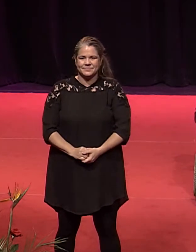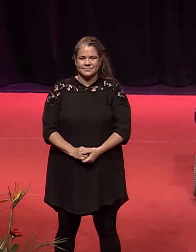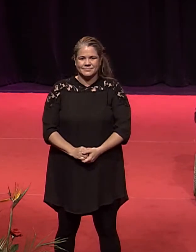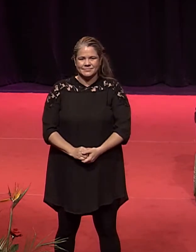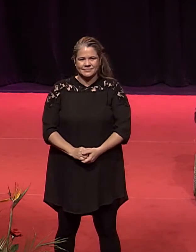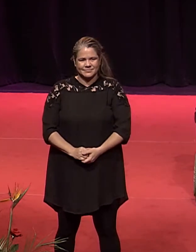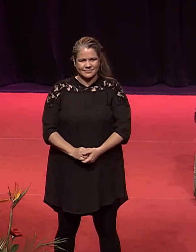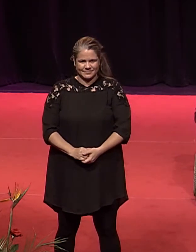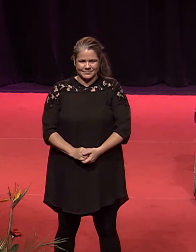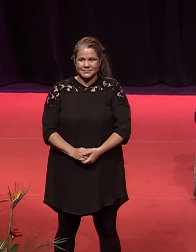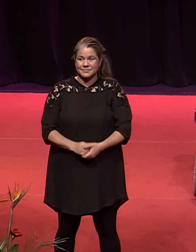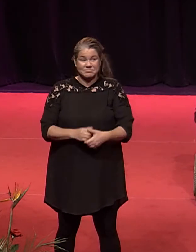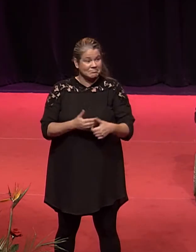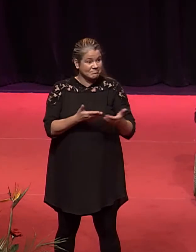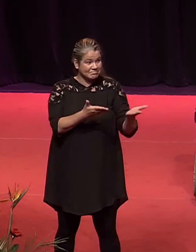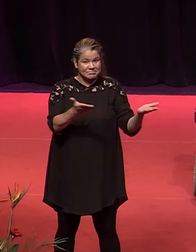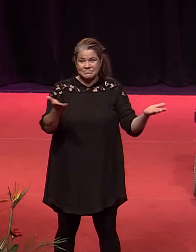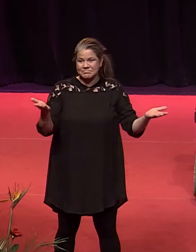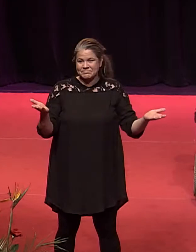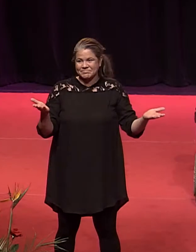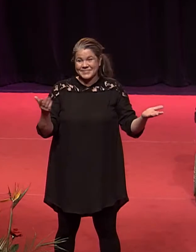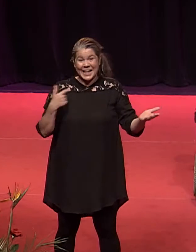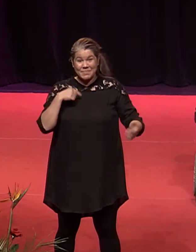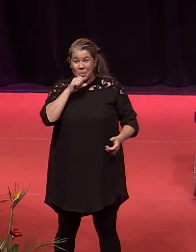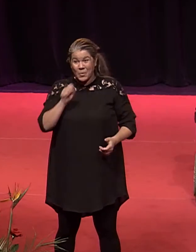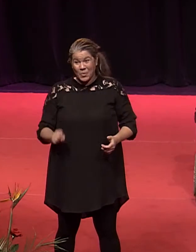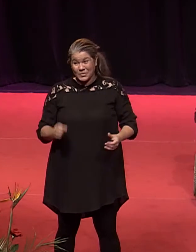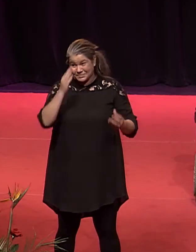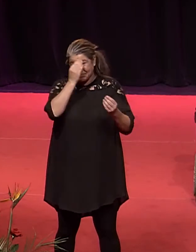Well, graduates and guests, I am old.